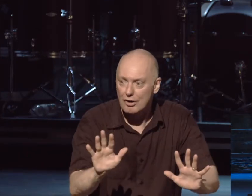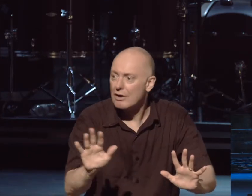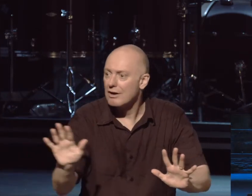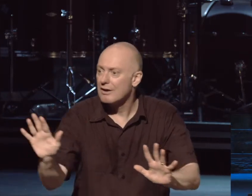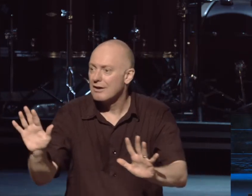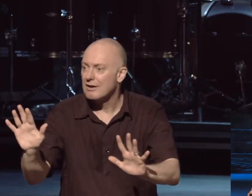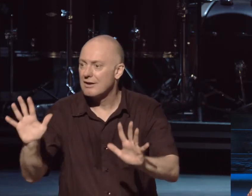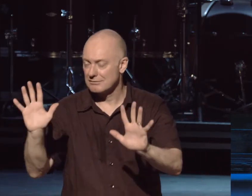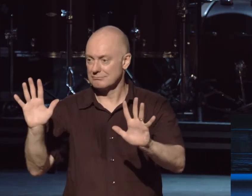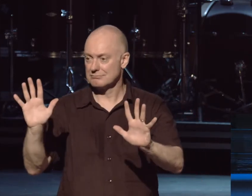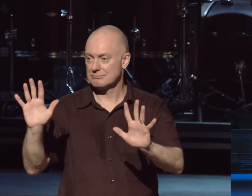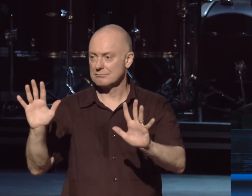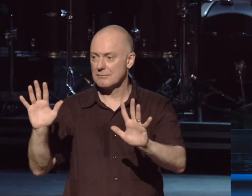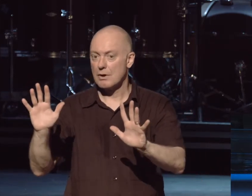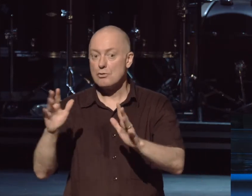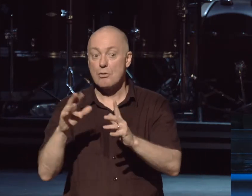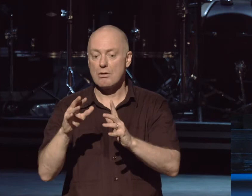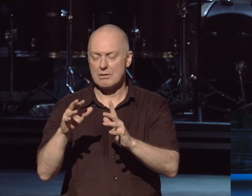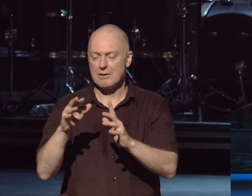life. No,